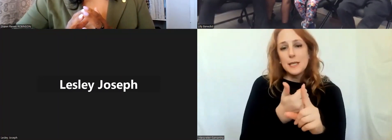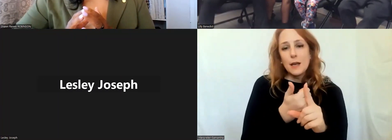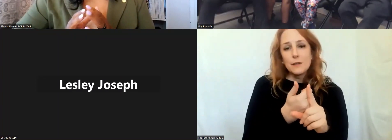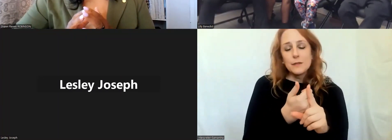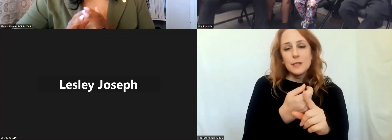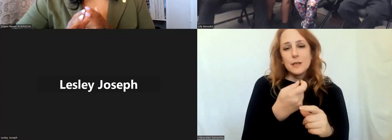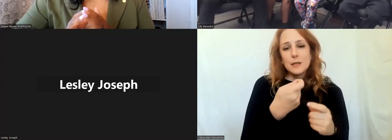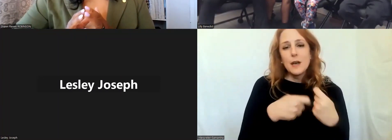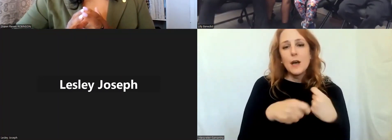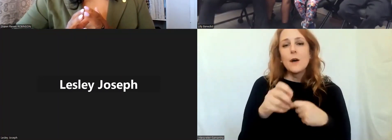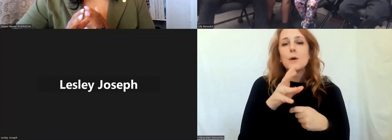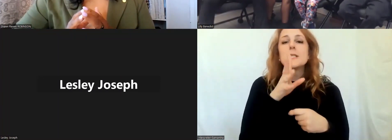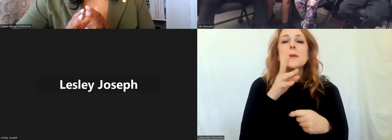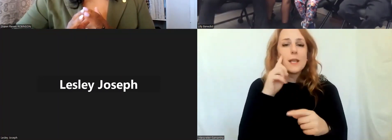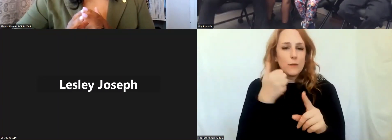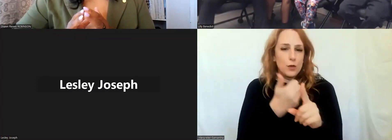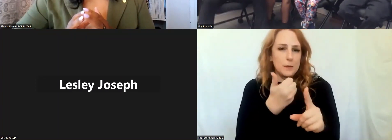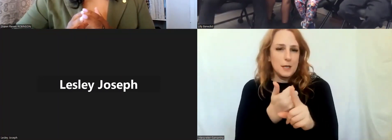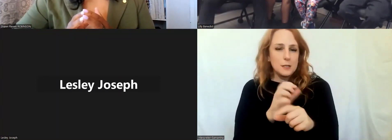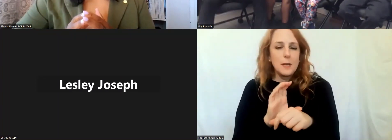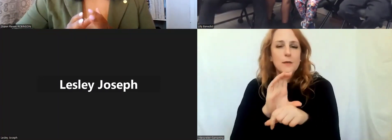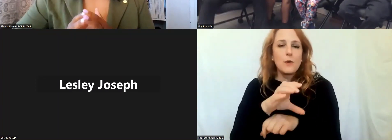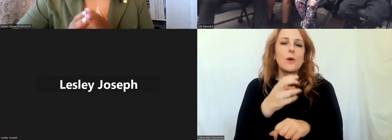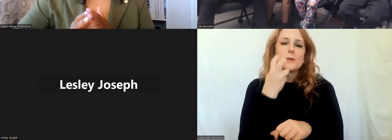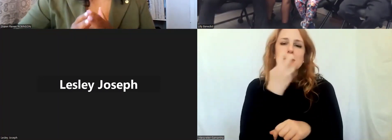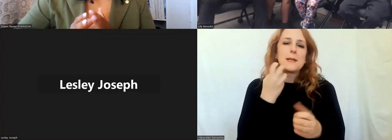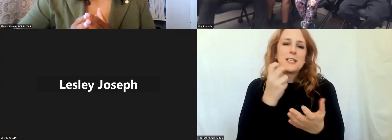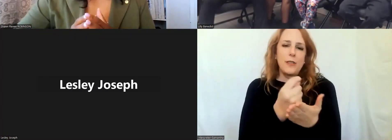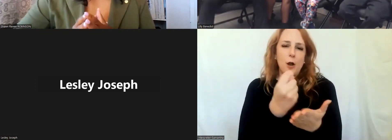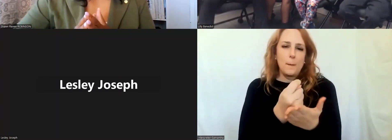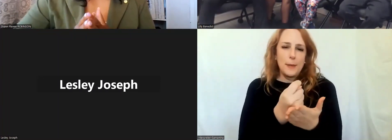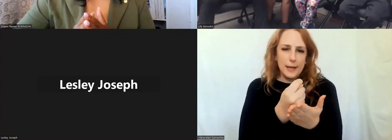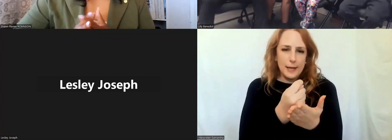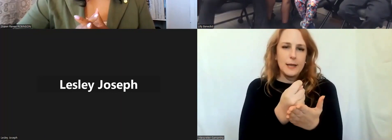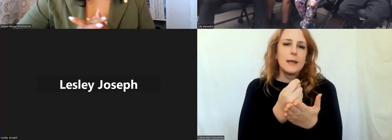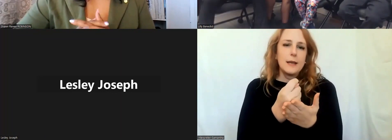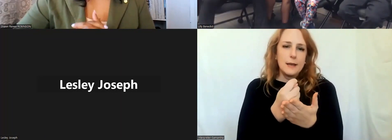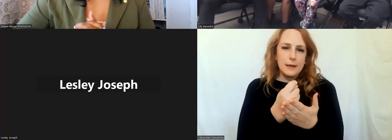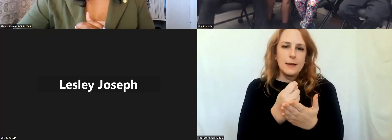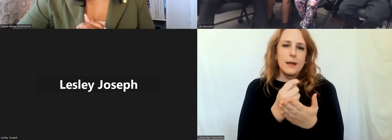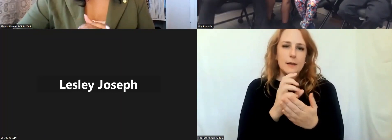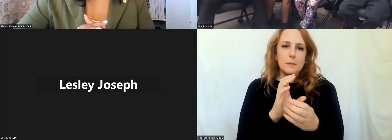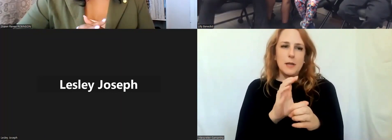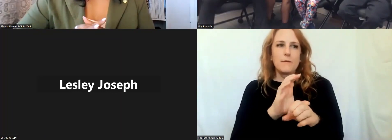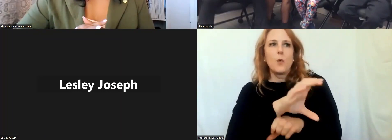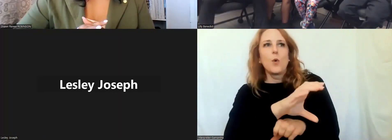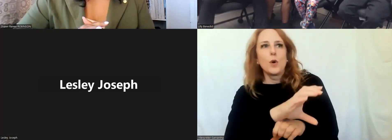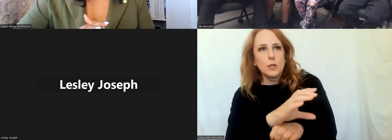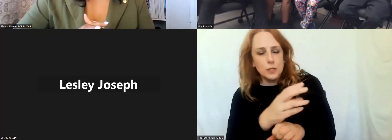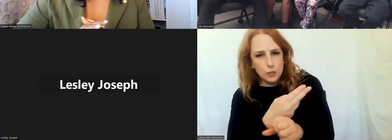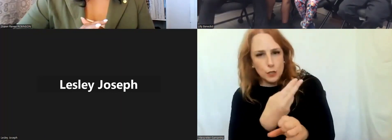reading, being forced to do speech therapy and being forced to use their voice.